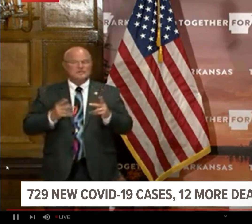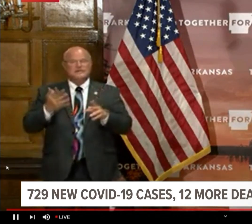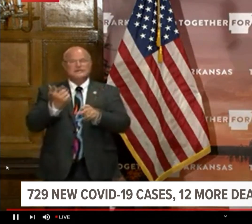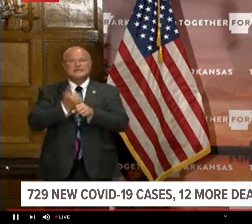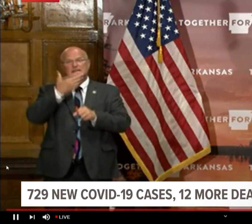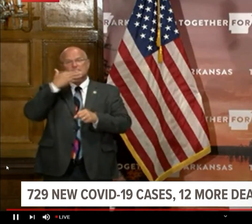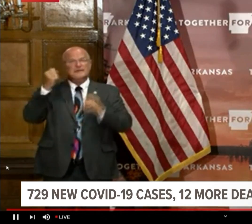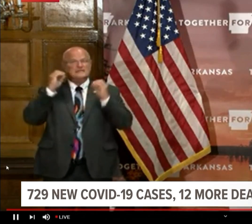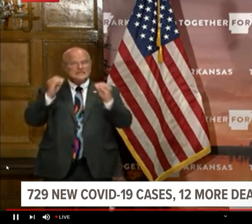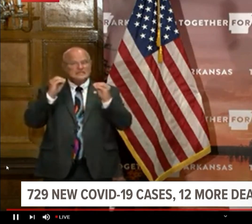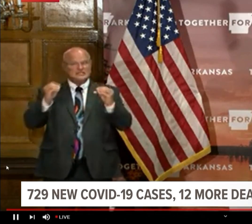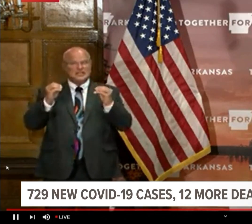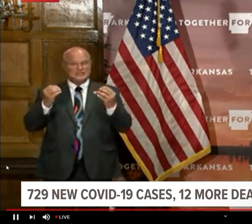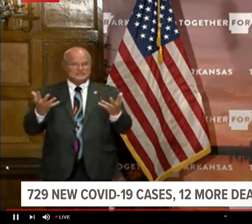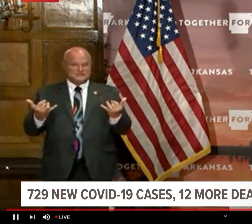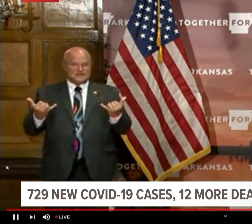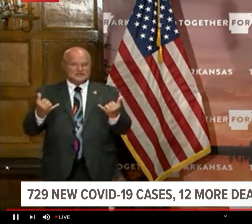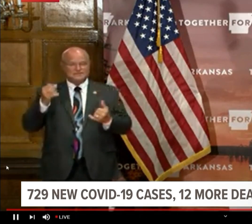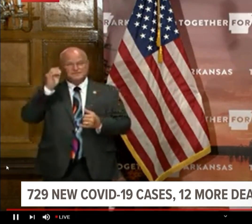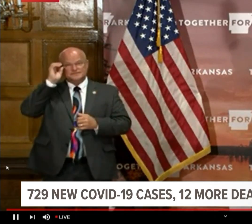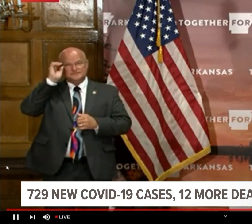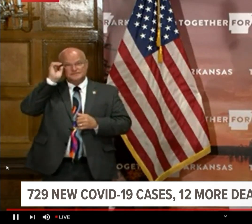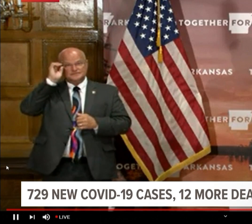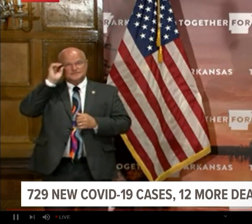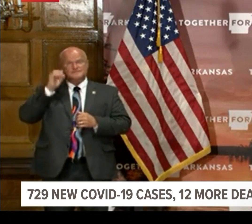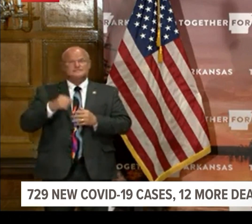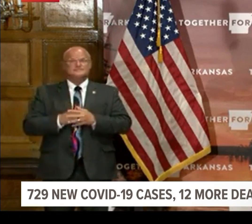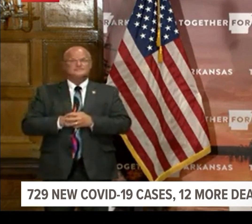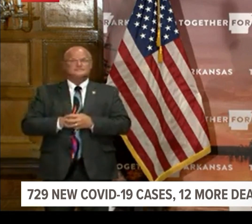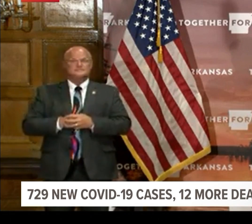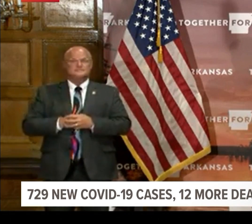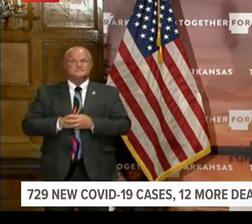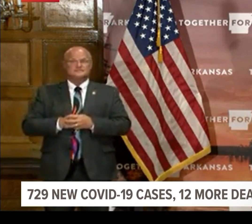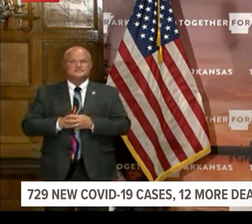best education under these circumstances.